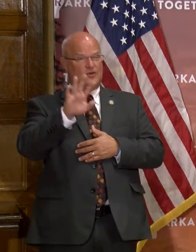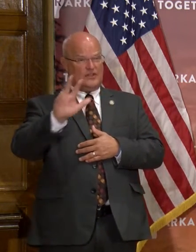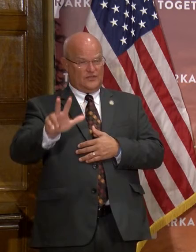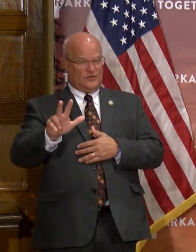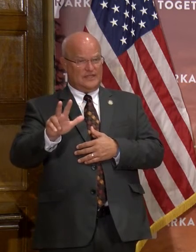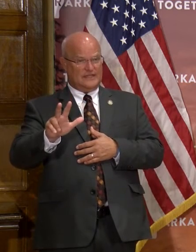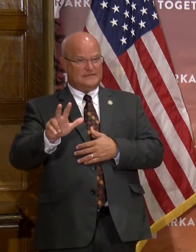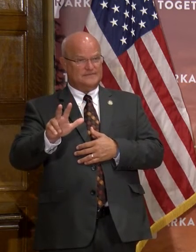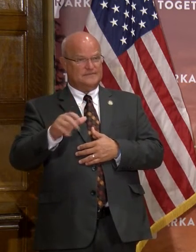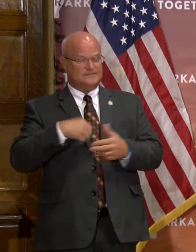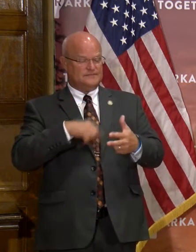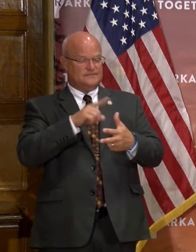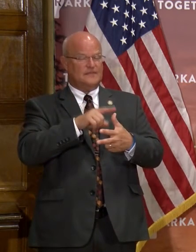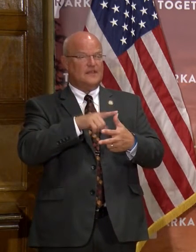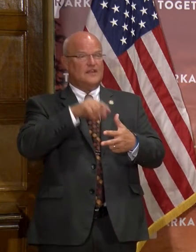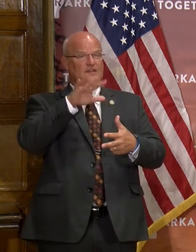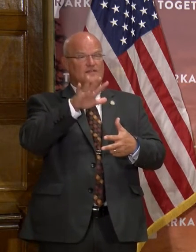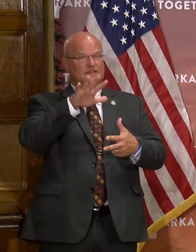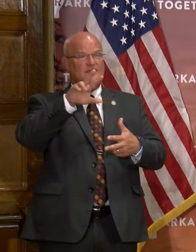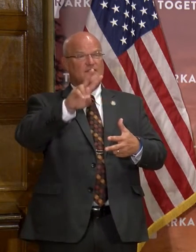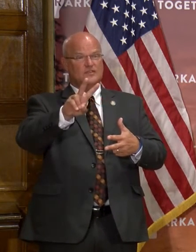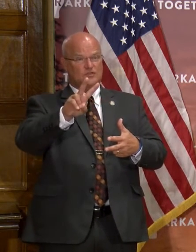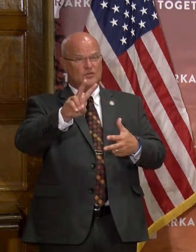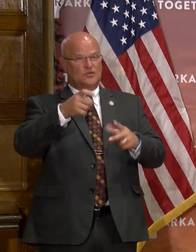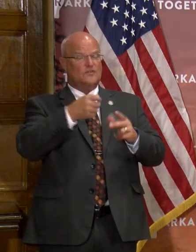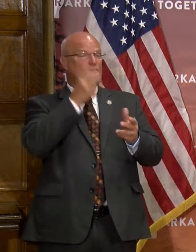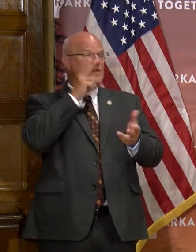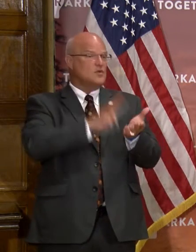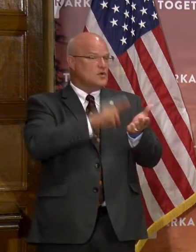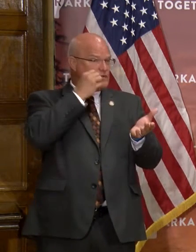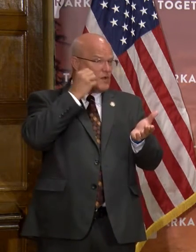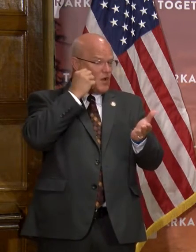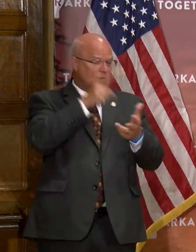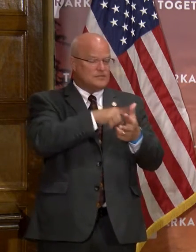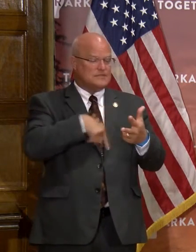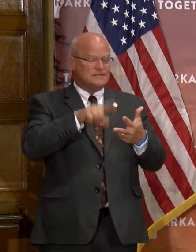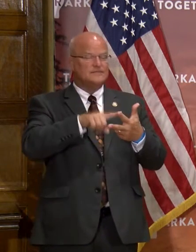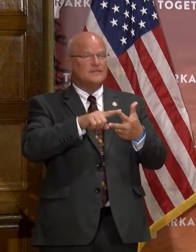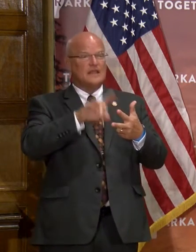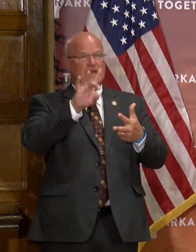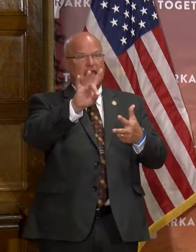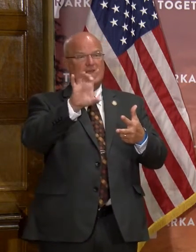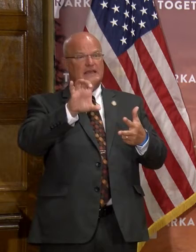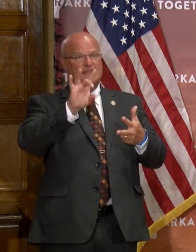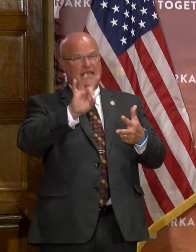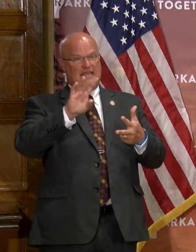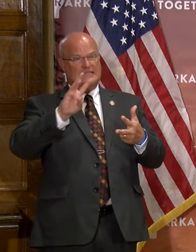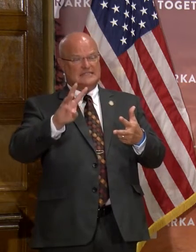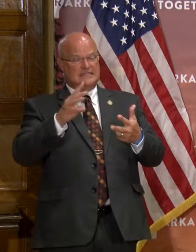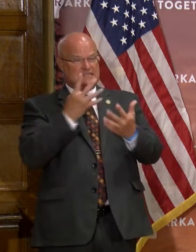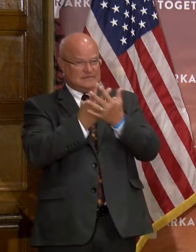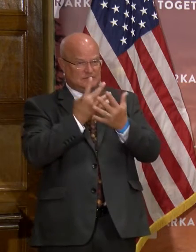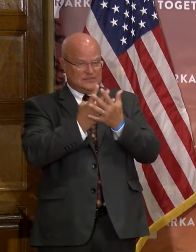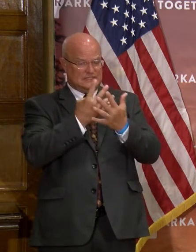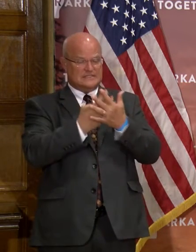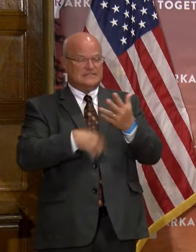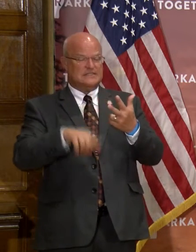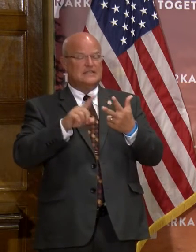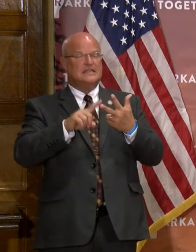7,343, with 52 cases coming from nursing homes, 886 from correctional institutions,